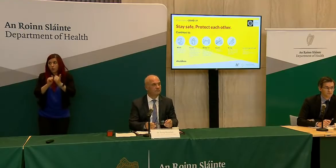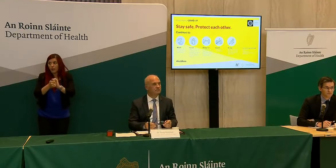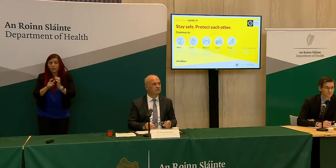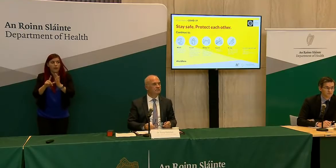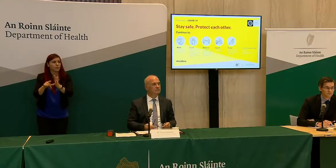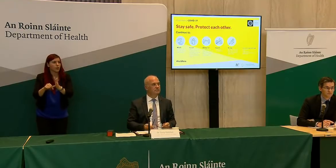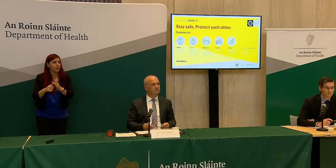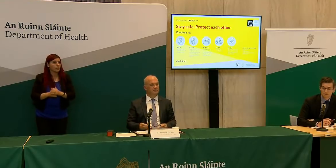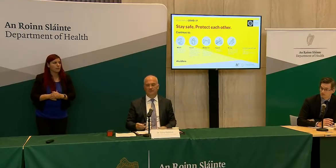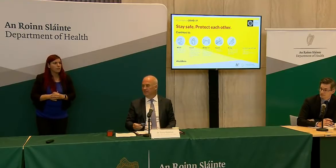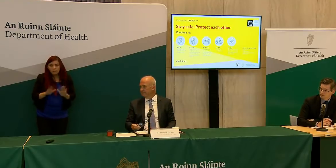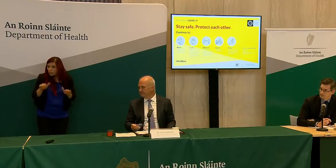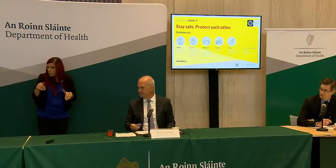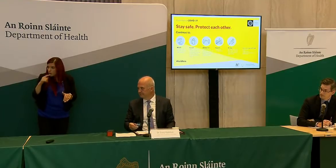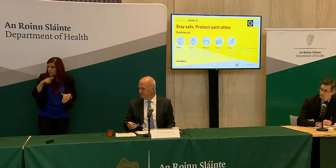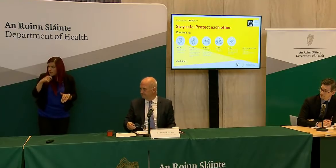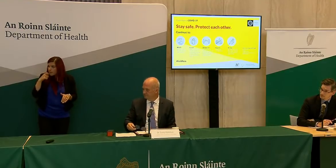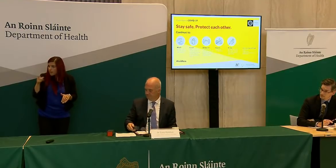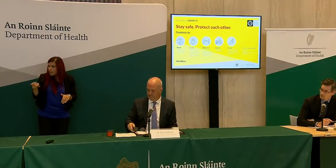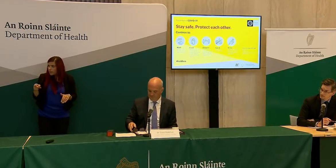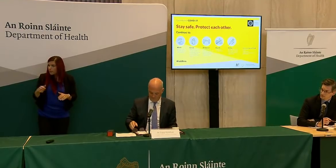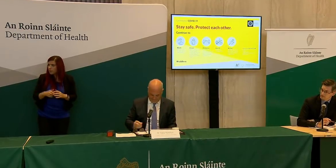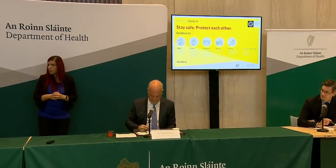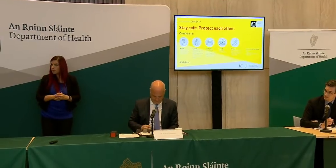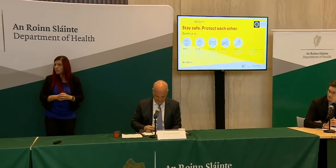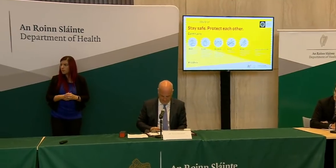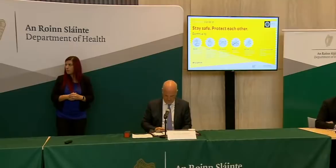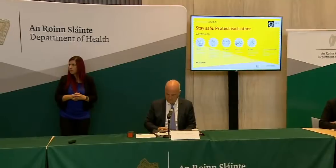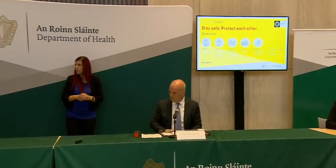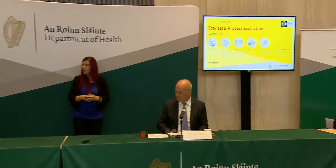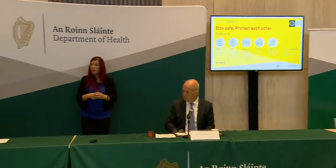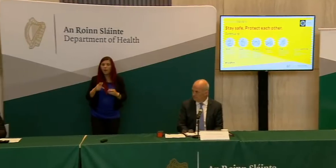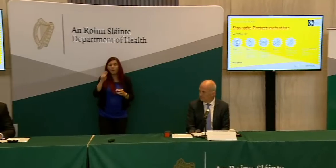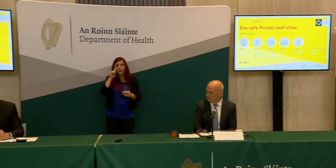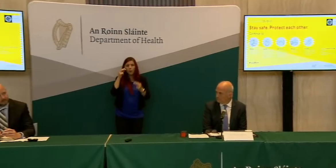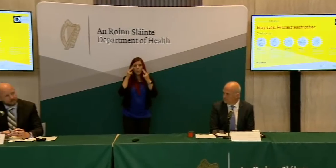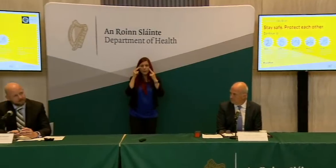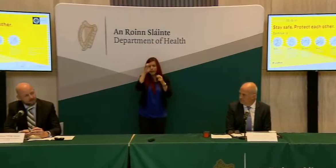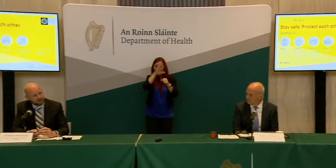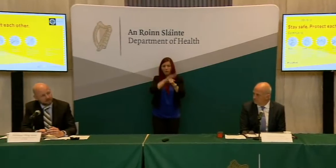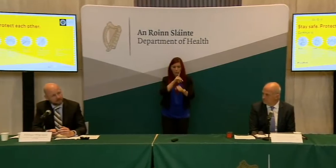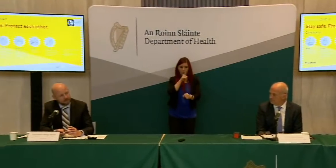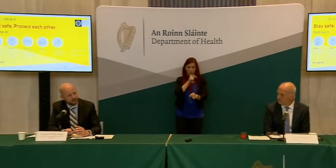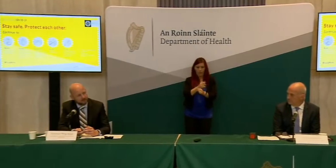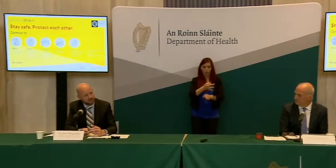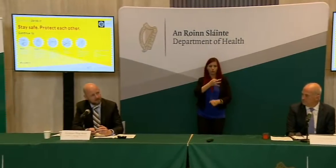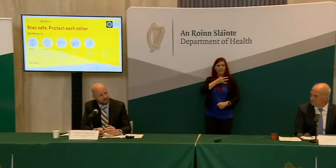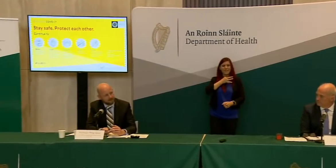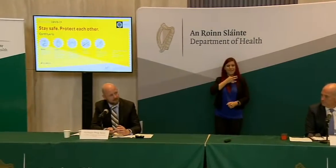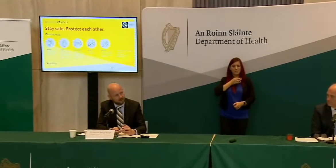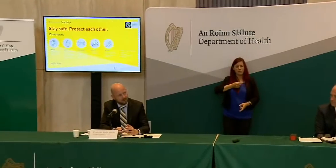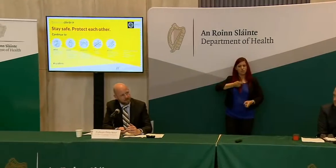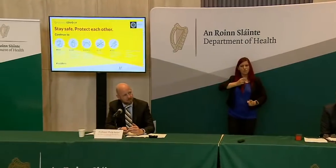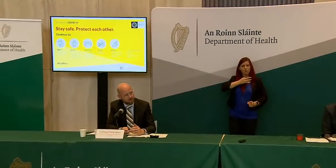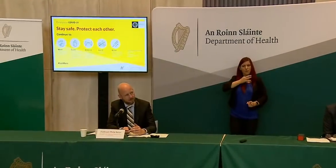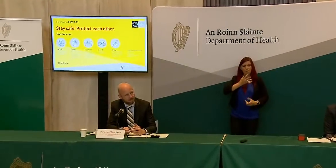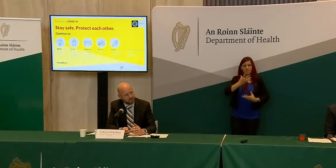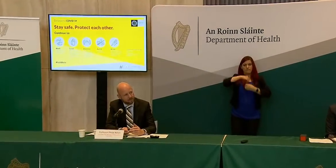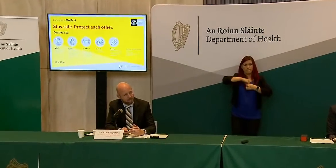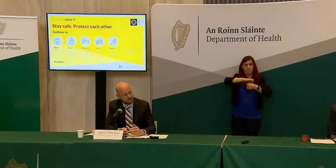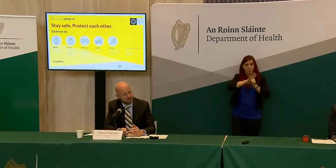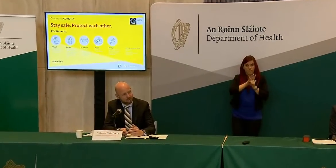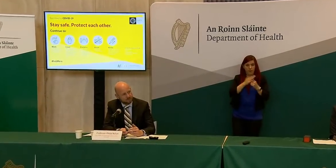be, sorry, you were going to say? I think we need to be very careful how we think about risk. I mean, the risk of encountering the virus right now is